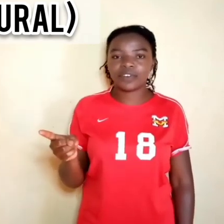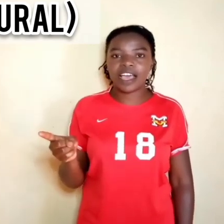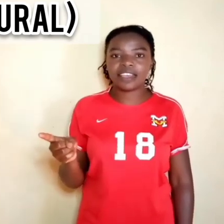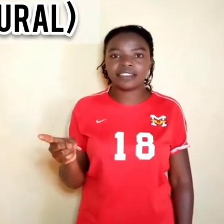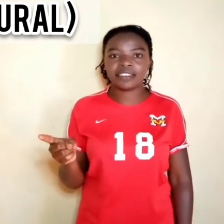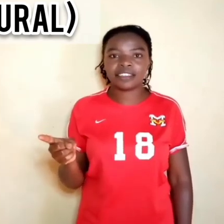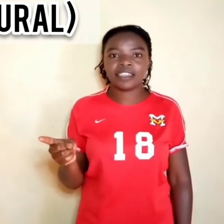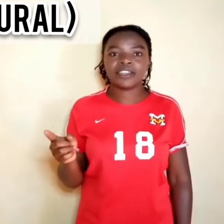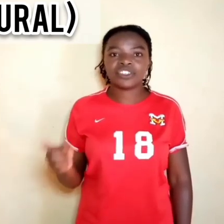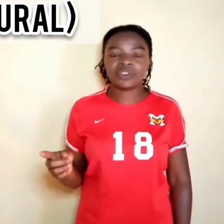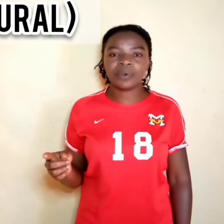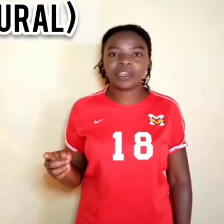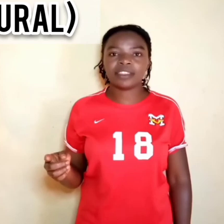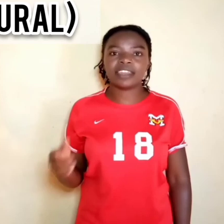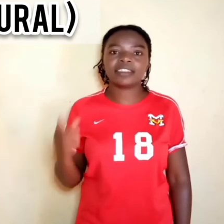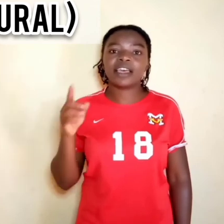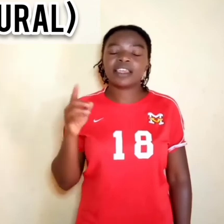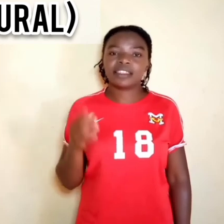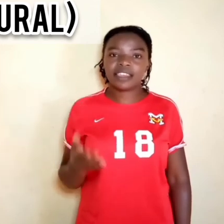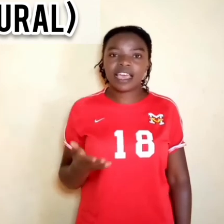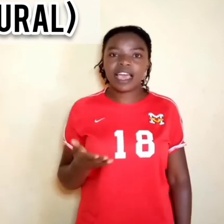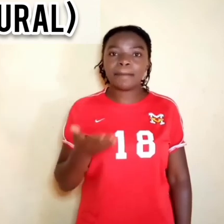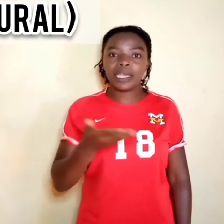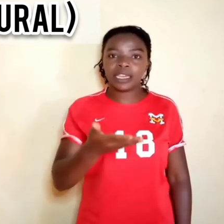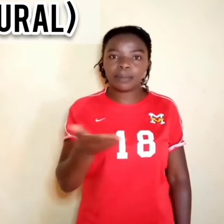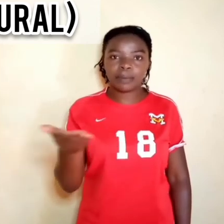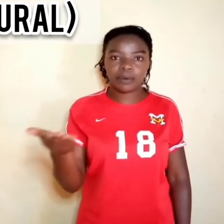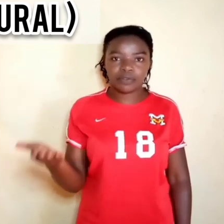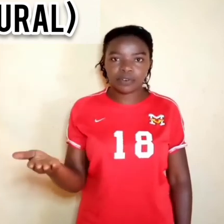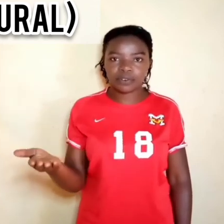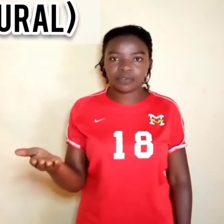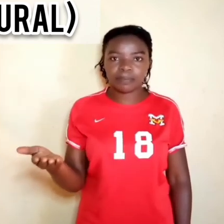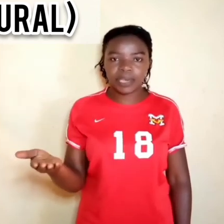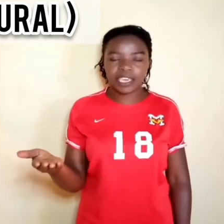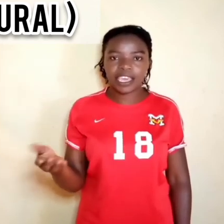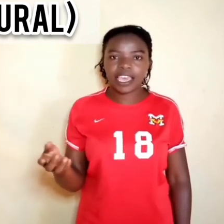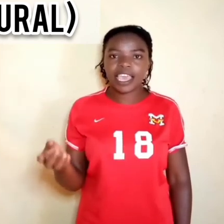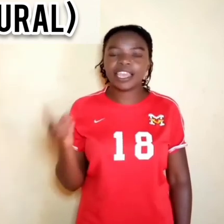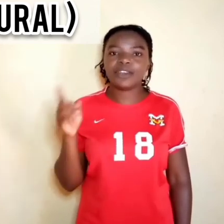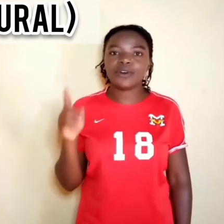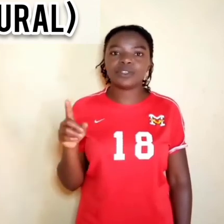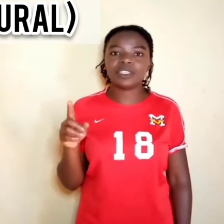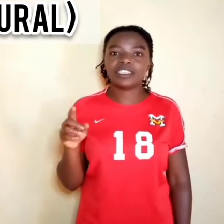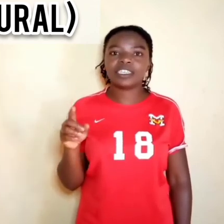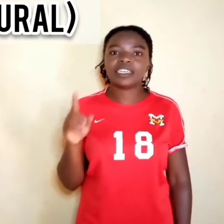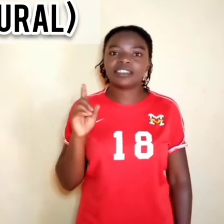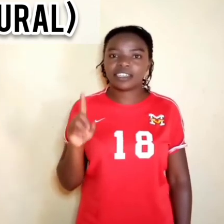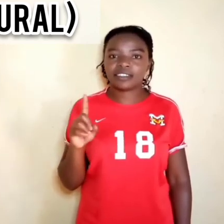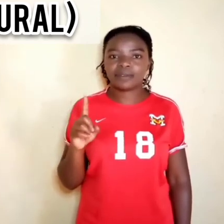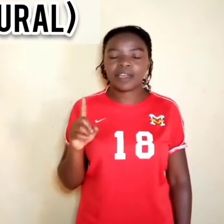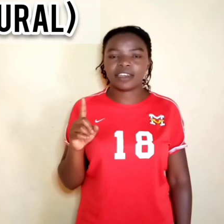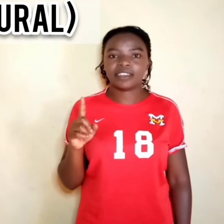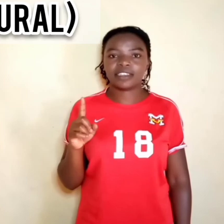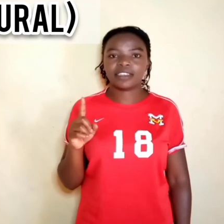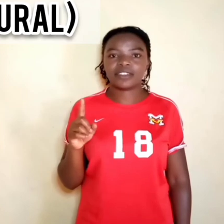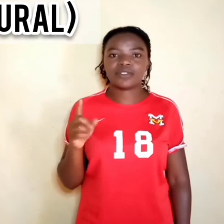us, showing that there are many people in front of me and not just one.